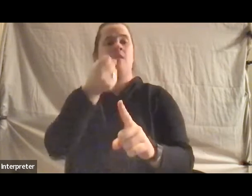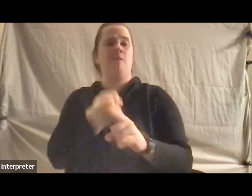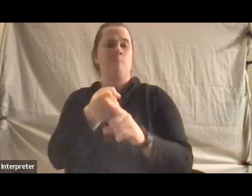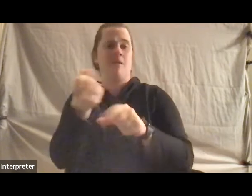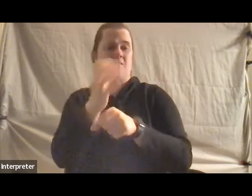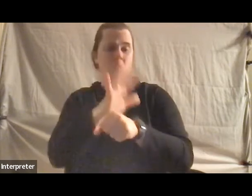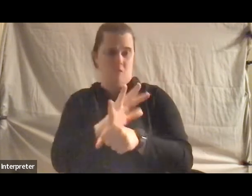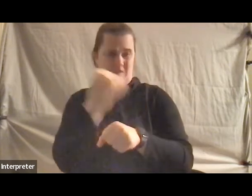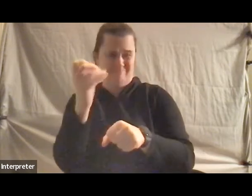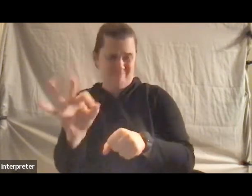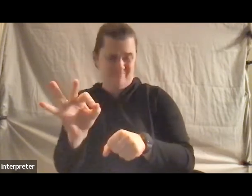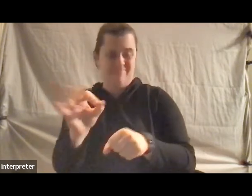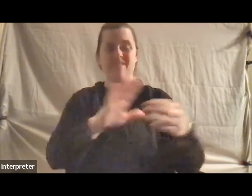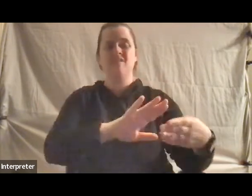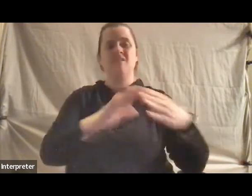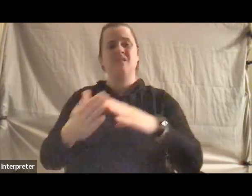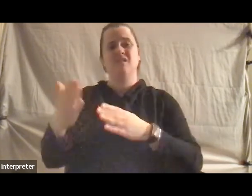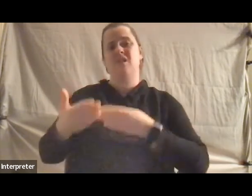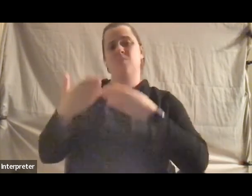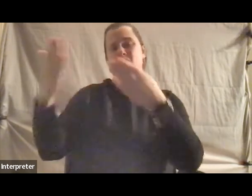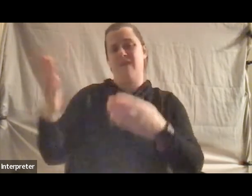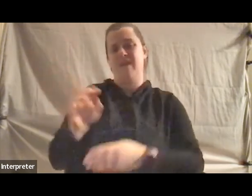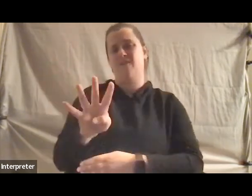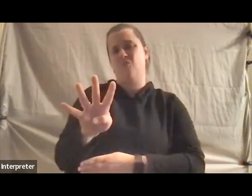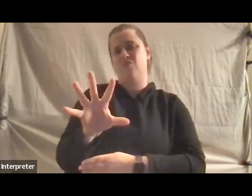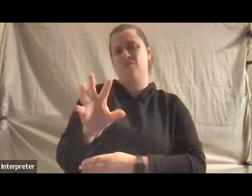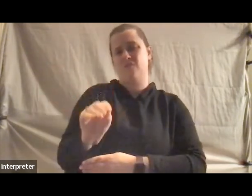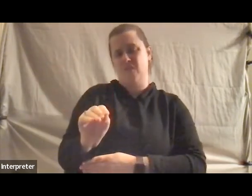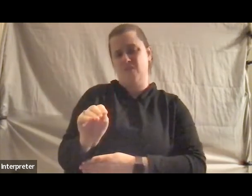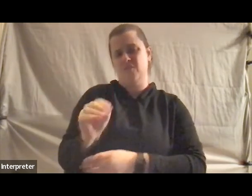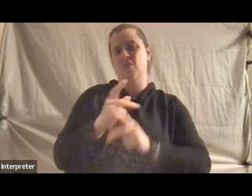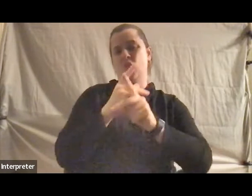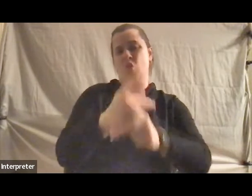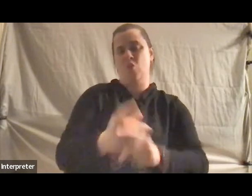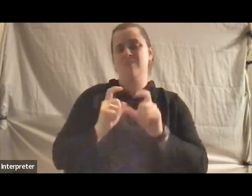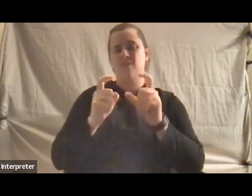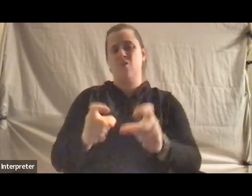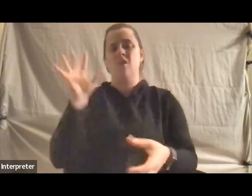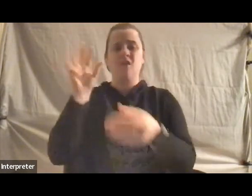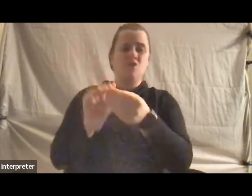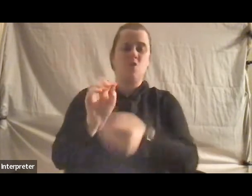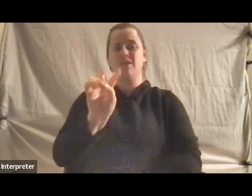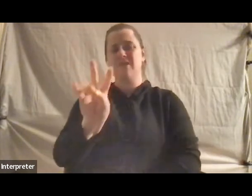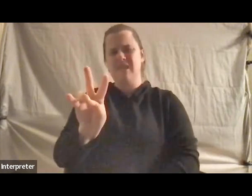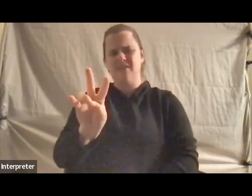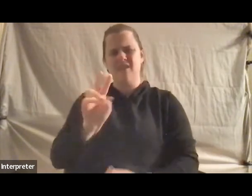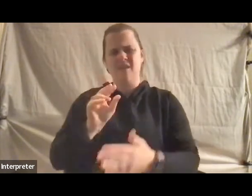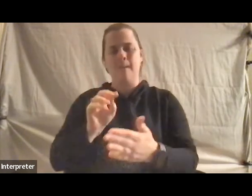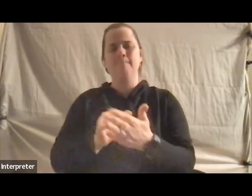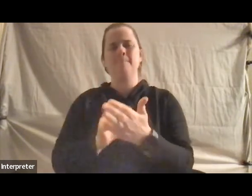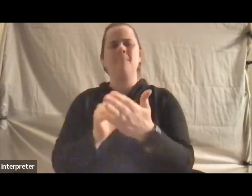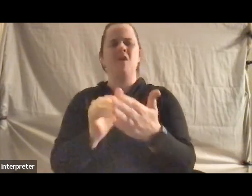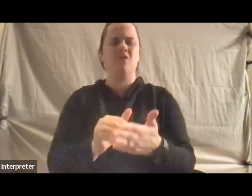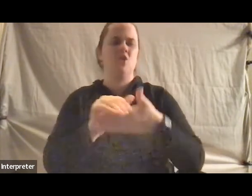provided 450 loans and grants totaling over $7 million to support the stabilization